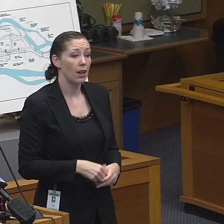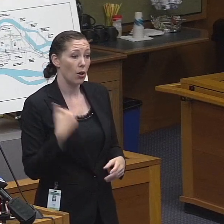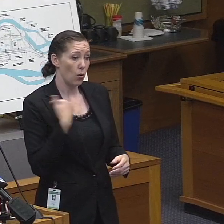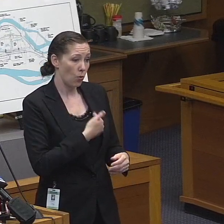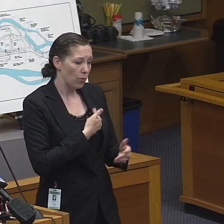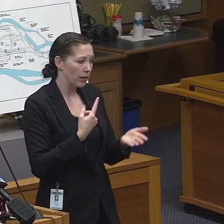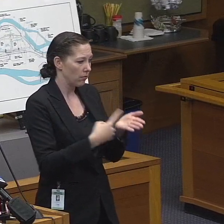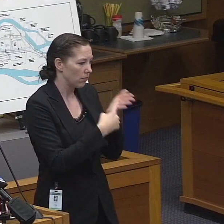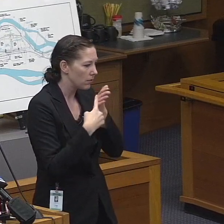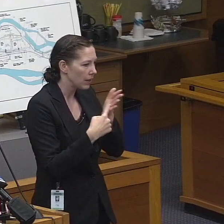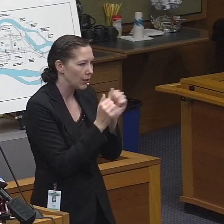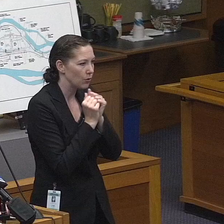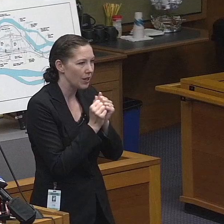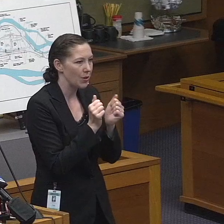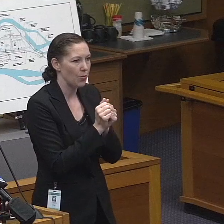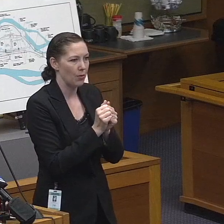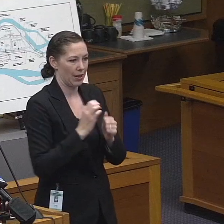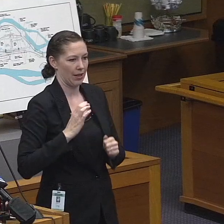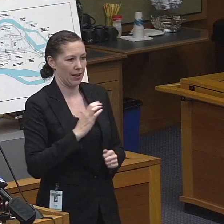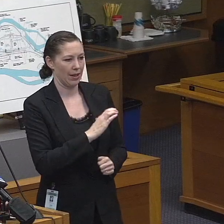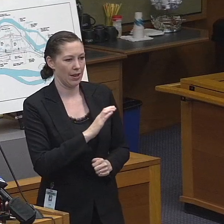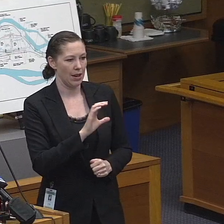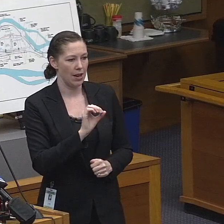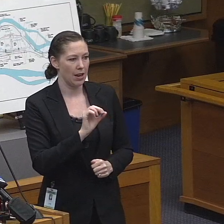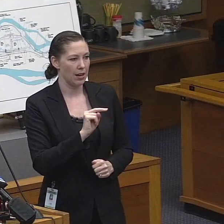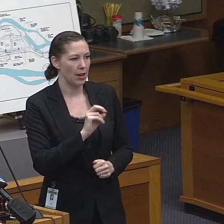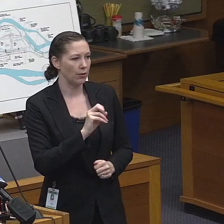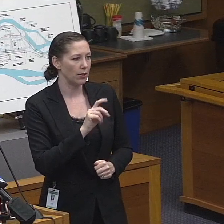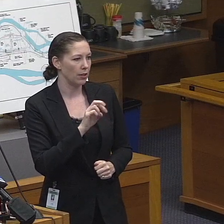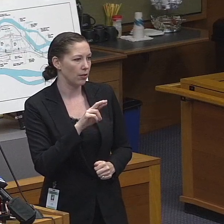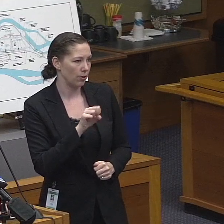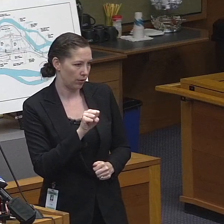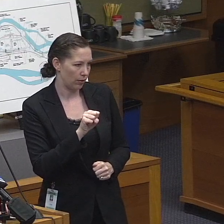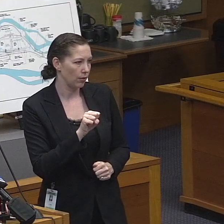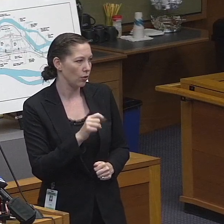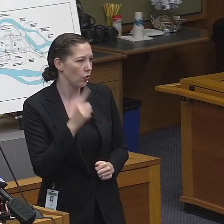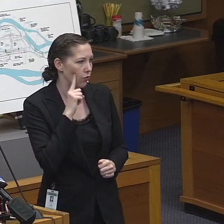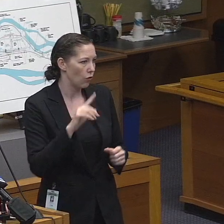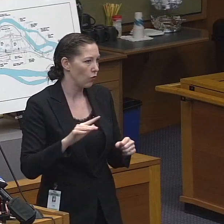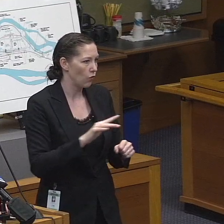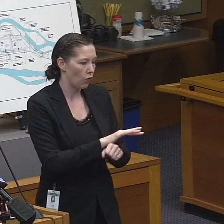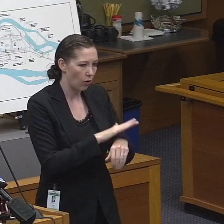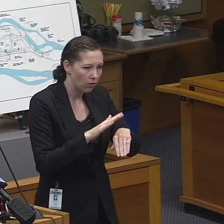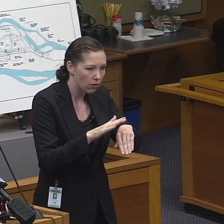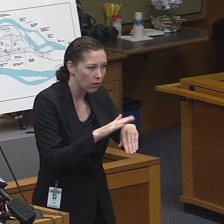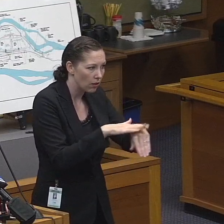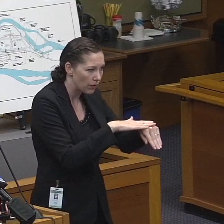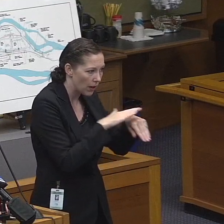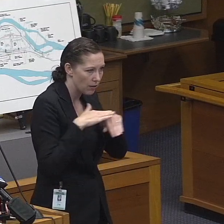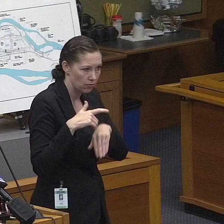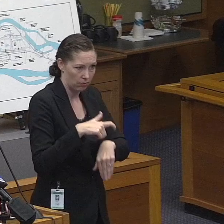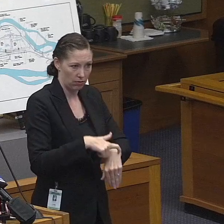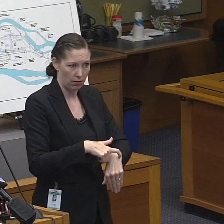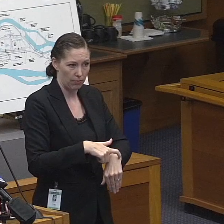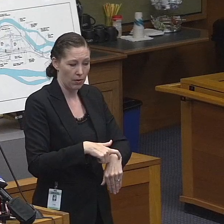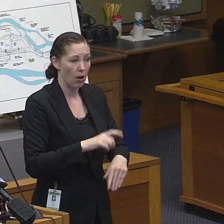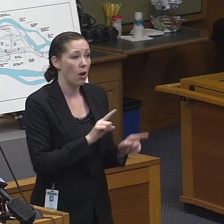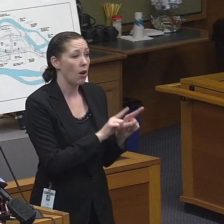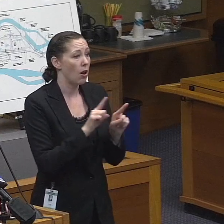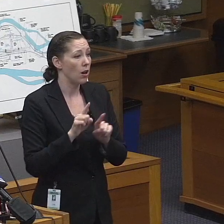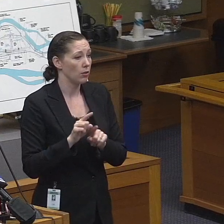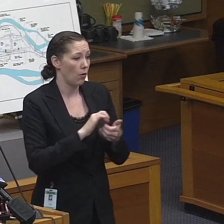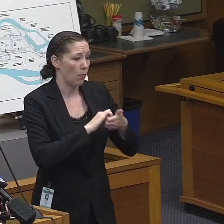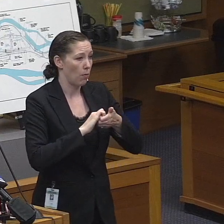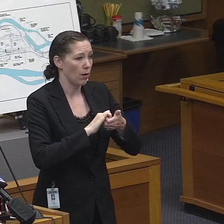counselors, as we updated counselors throughout the advisory, in consultation with our partners at Oregon Health